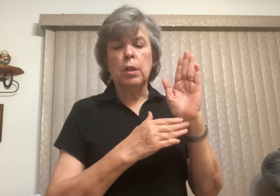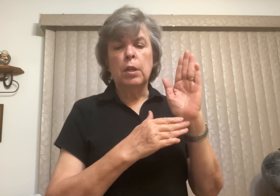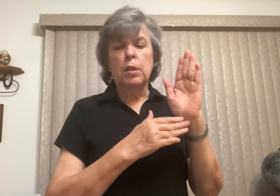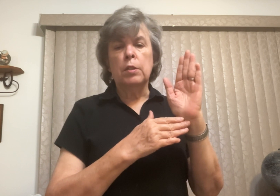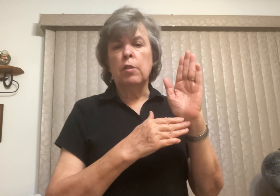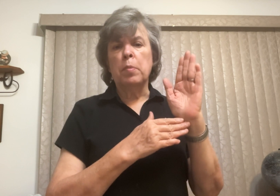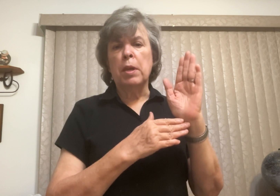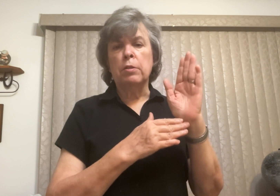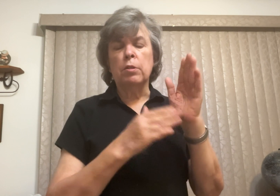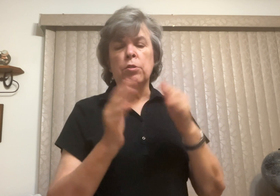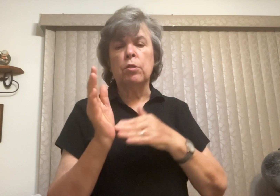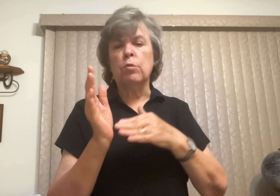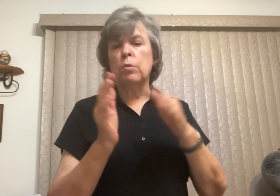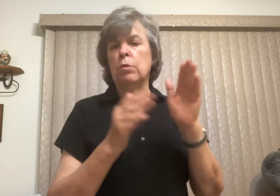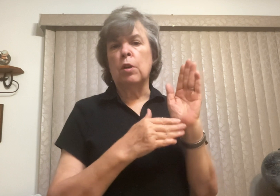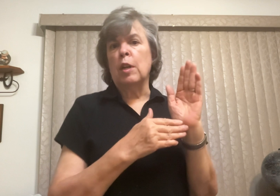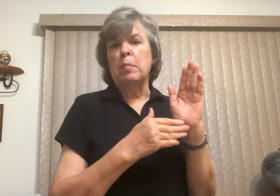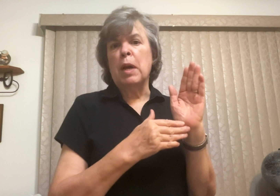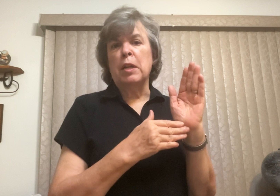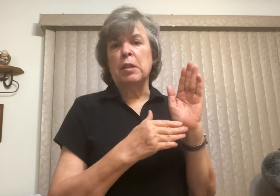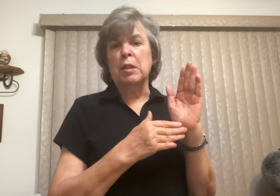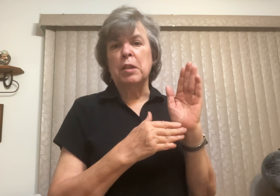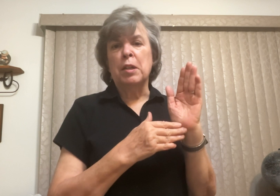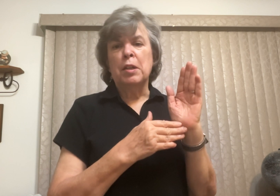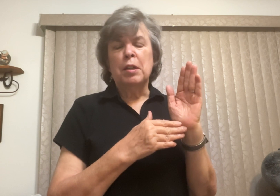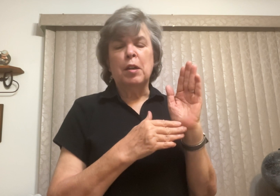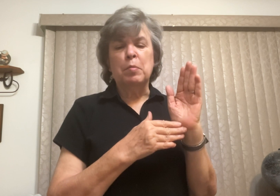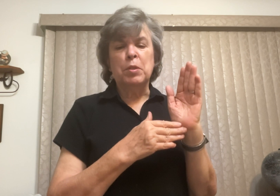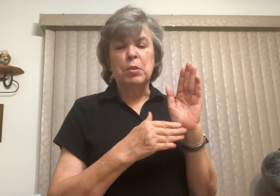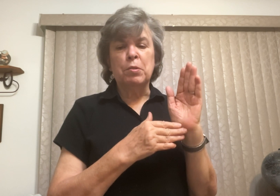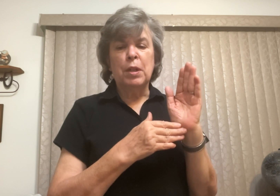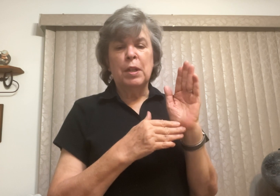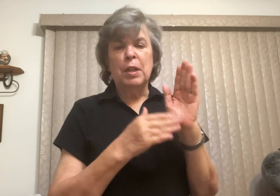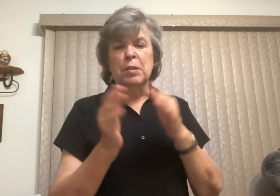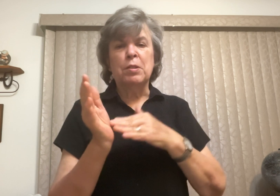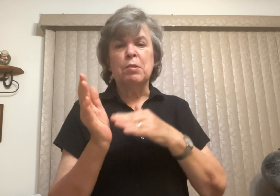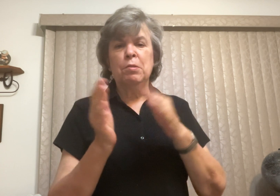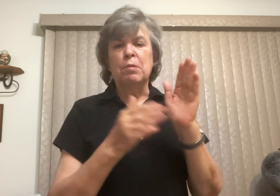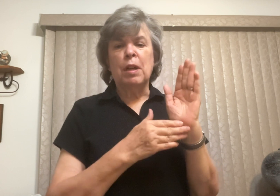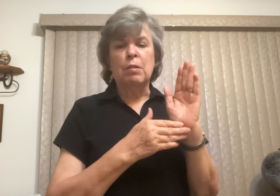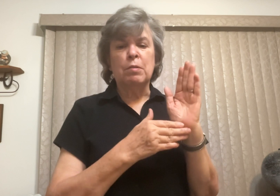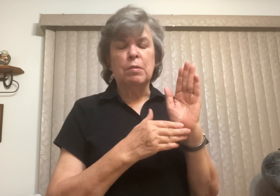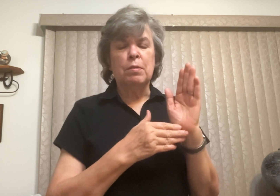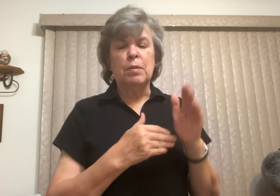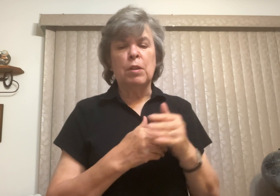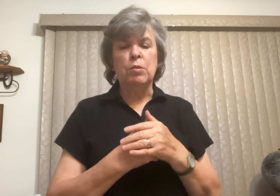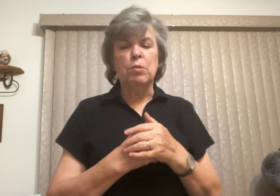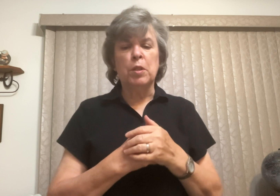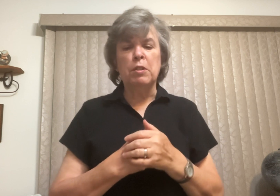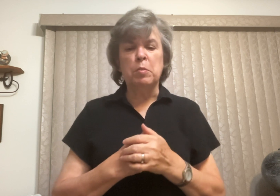the deaf man at our church will automatically do, and so I'll do what he would